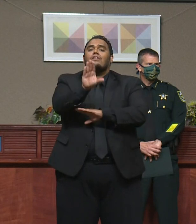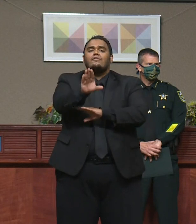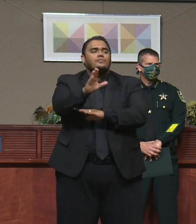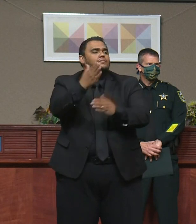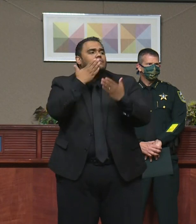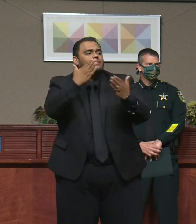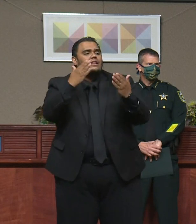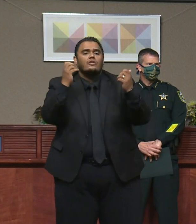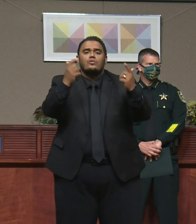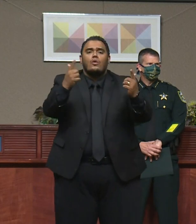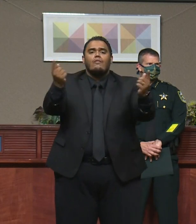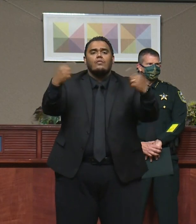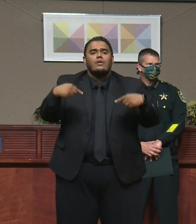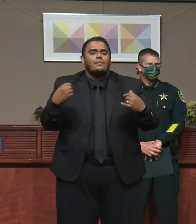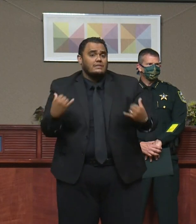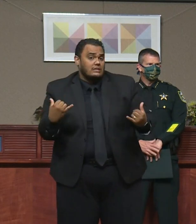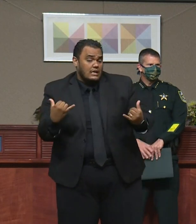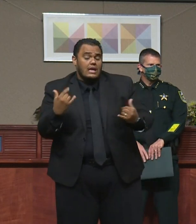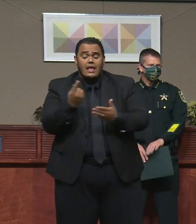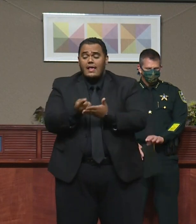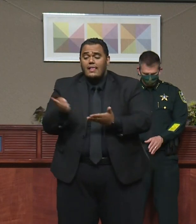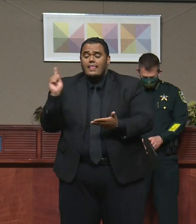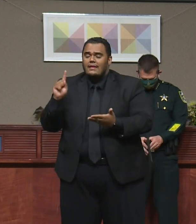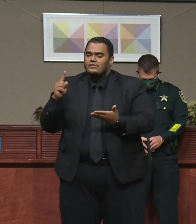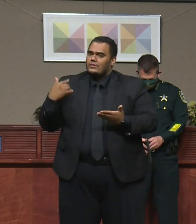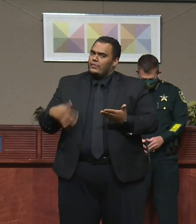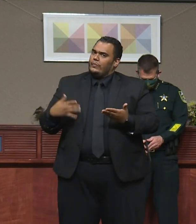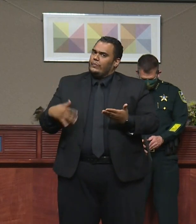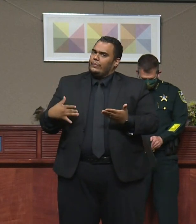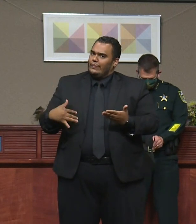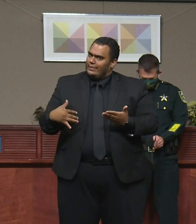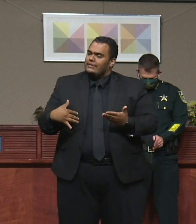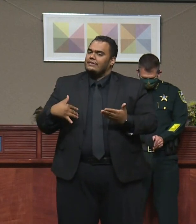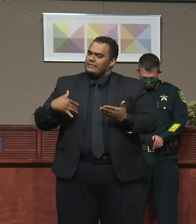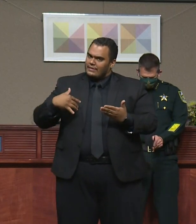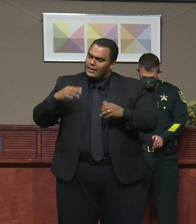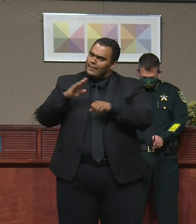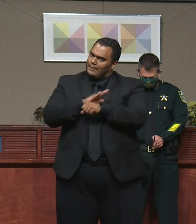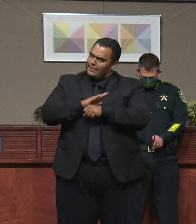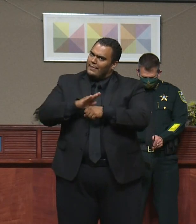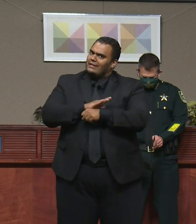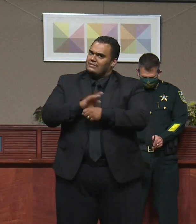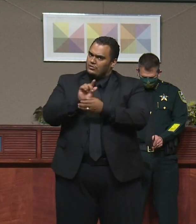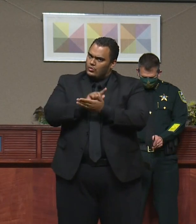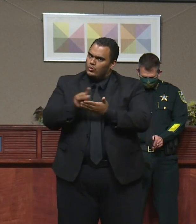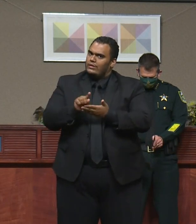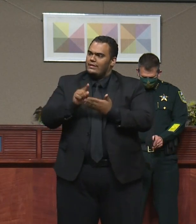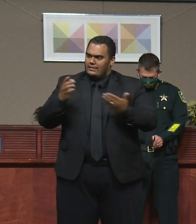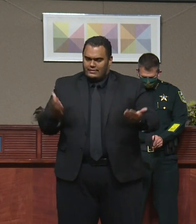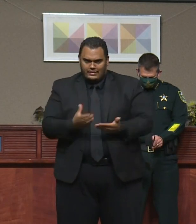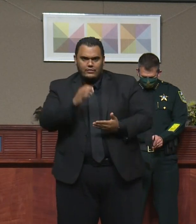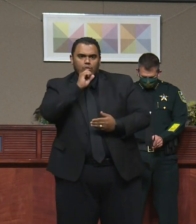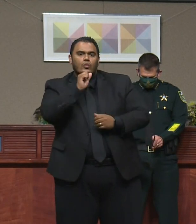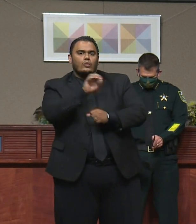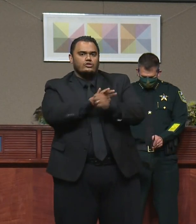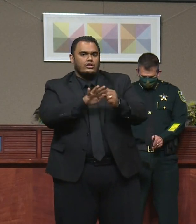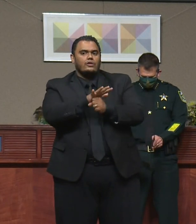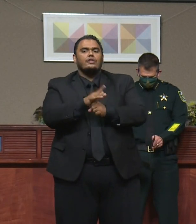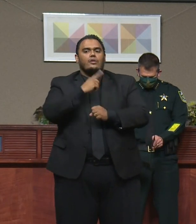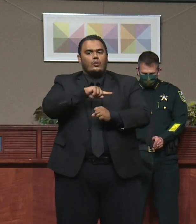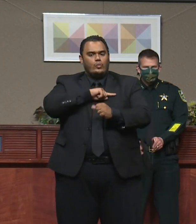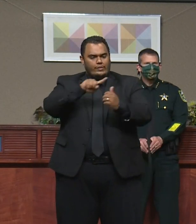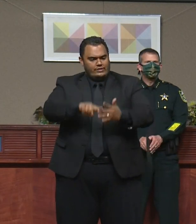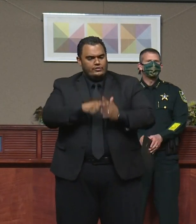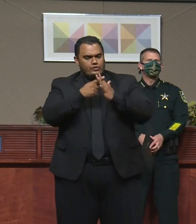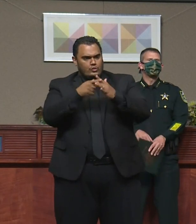Last week was quite a very active week for us here in Orange County, and we start this week again